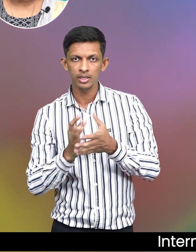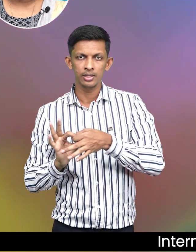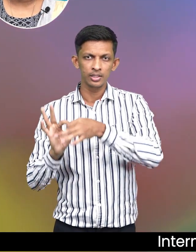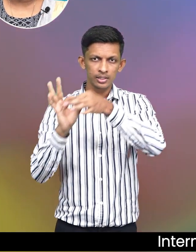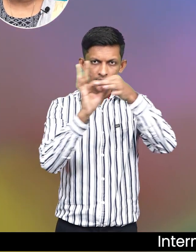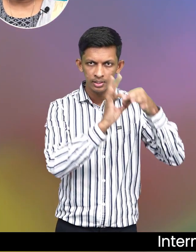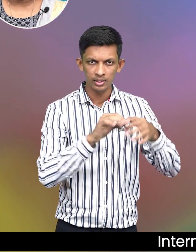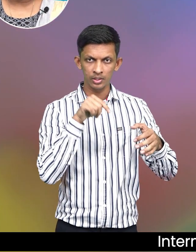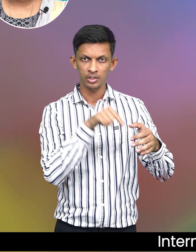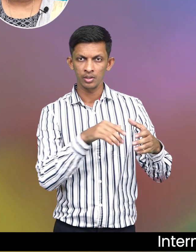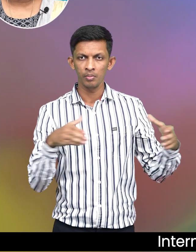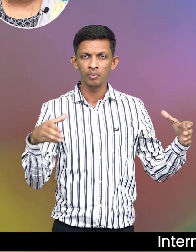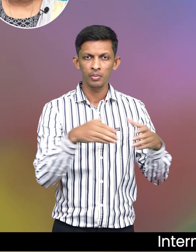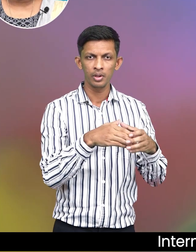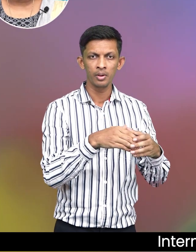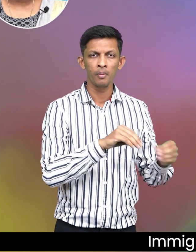International migrations are